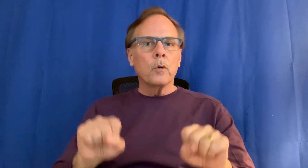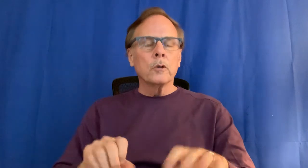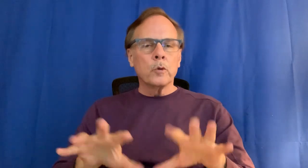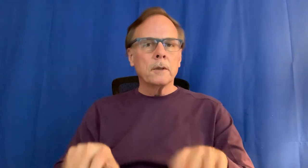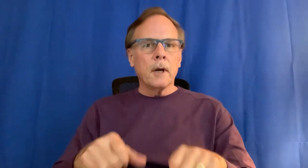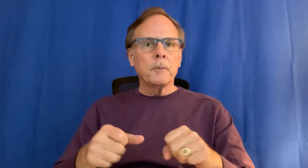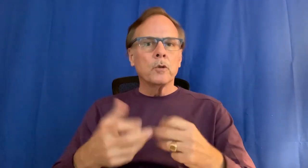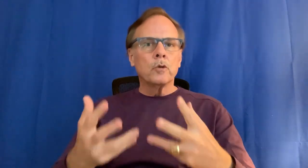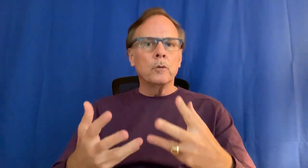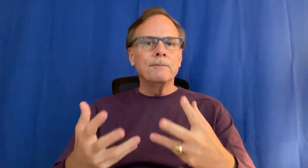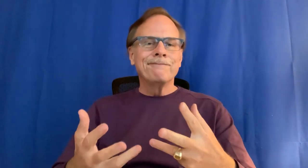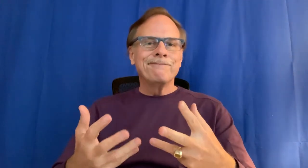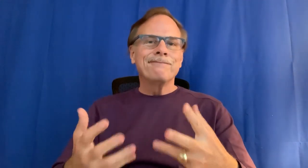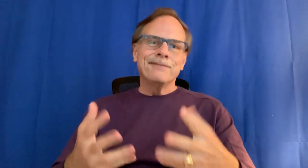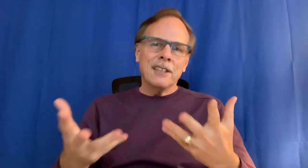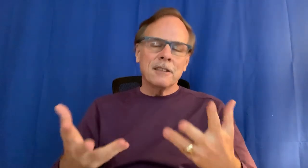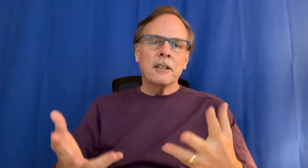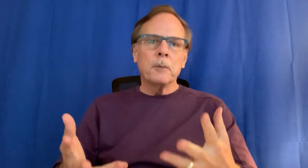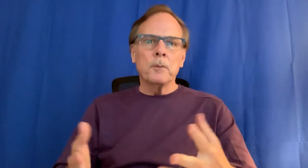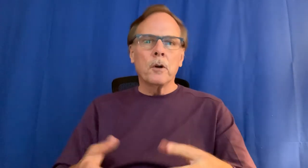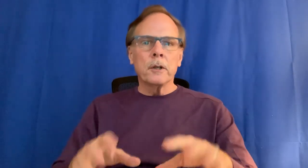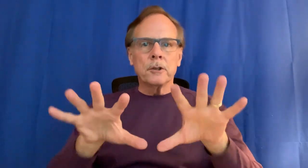to adopt or to, yes, to take up a party. So we're